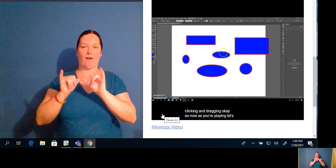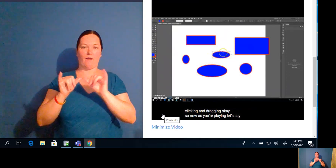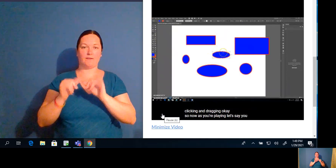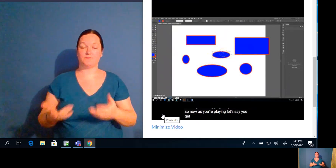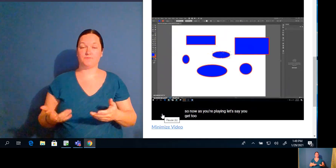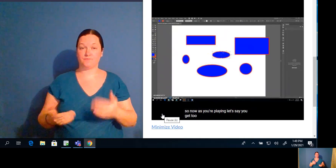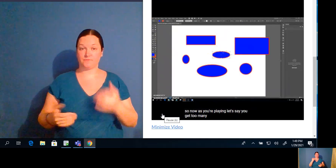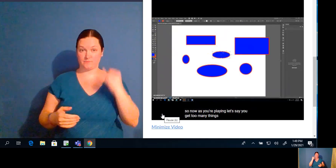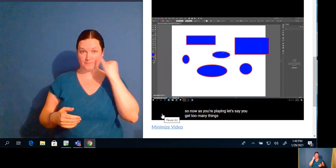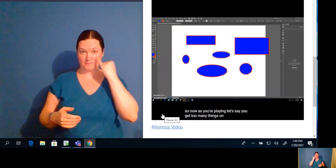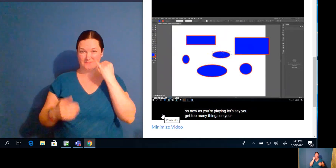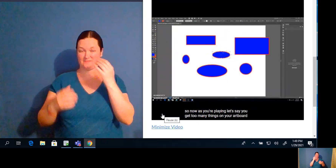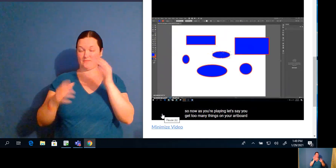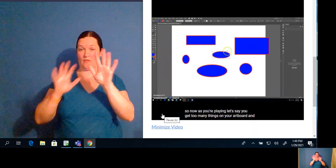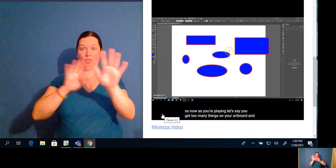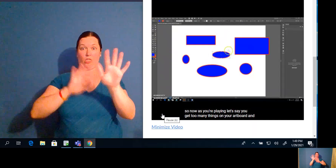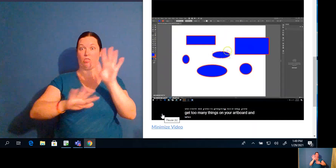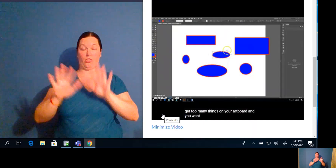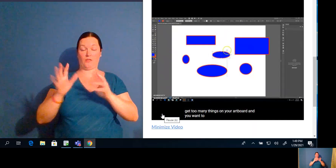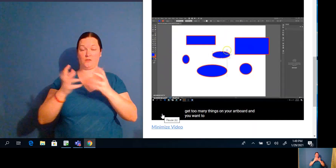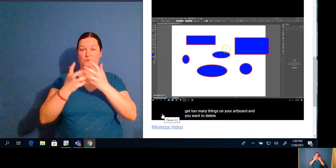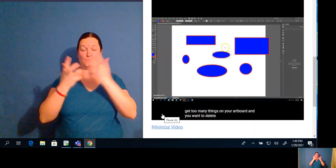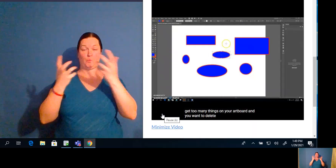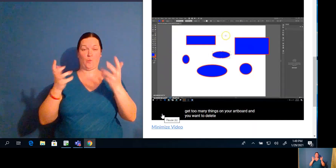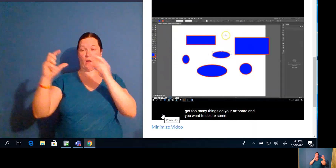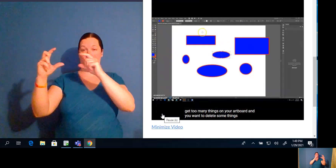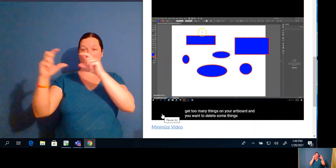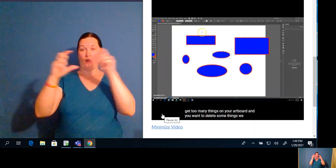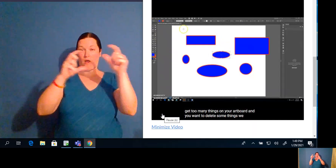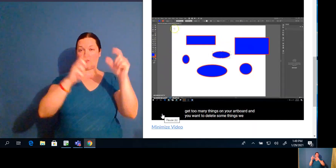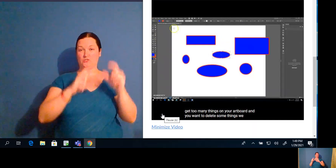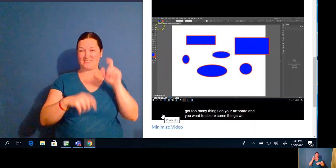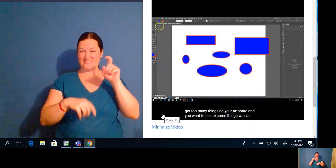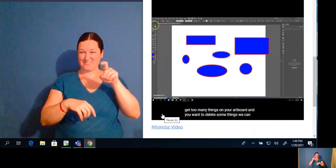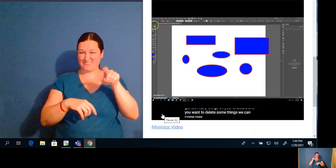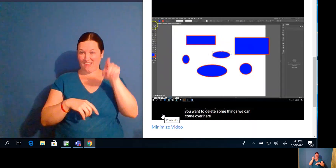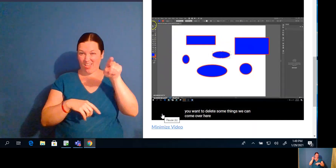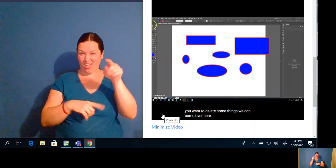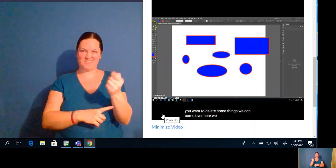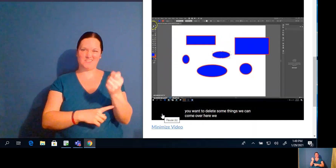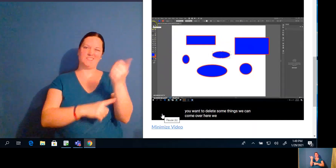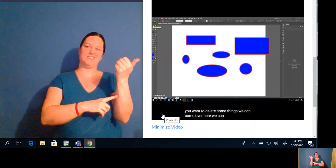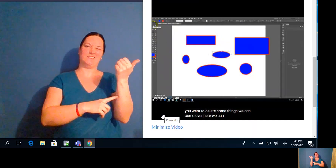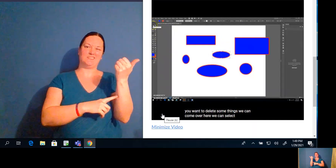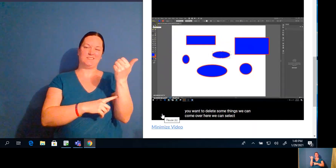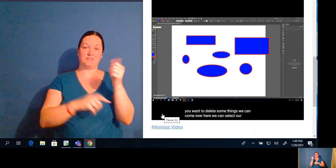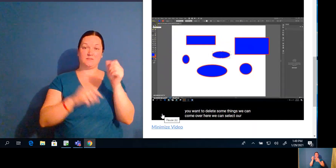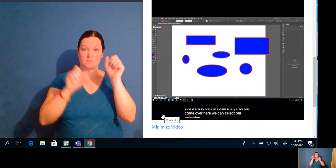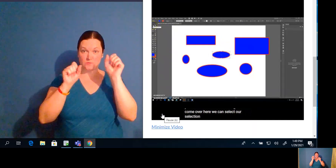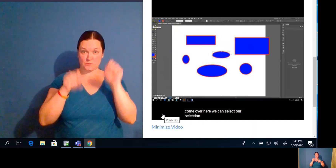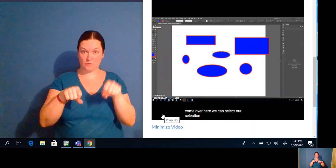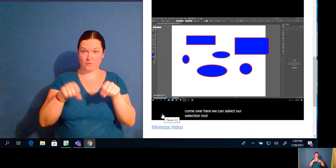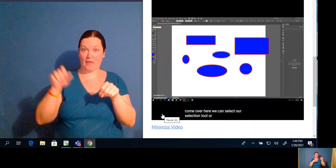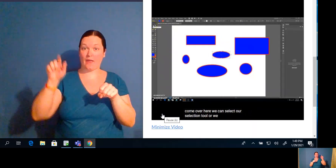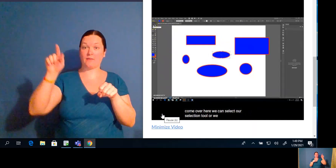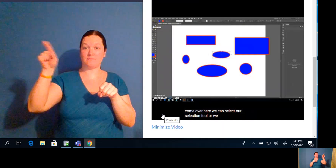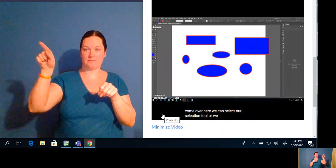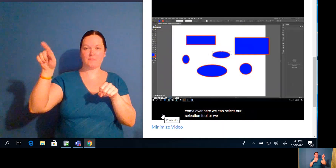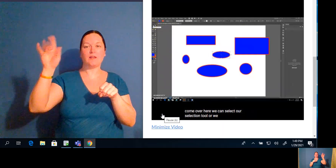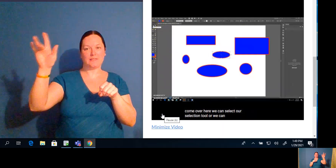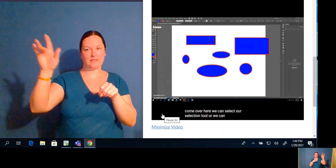you're playing, let's say you get too many things on your artboard and you want to delete some things. We can come over here, we can select our